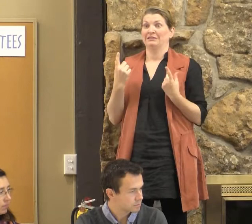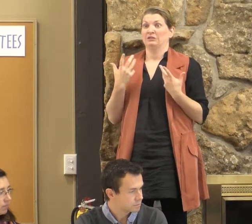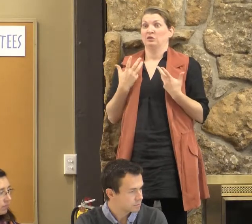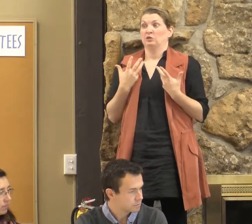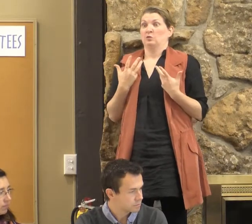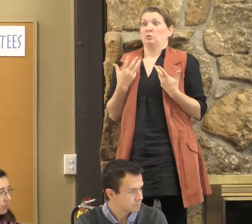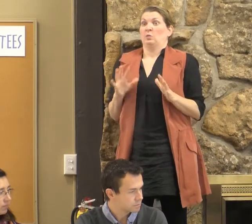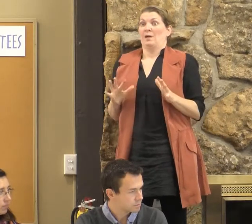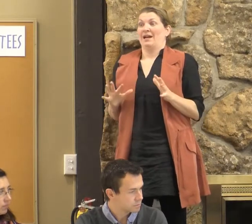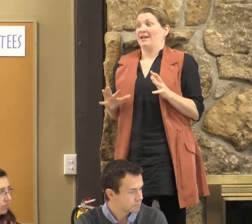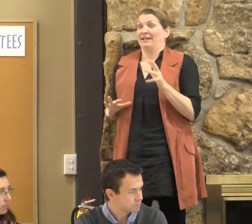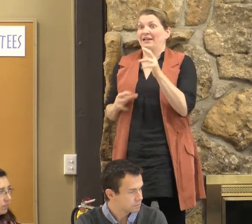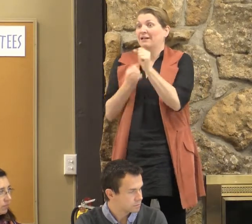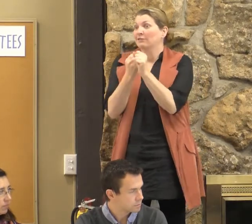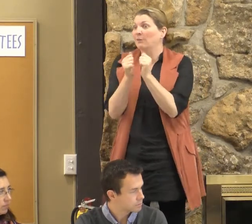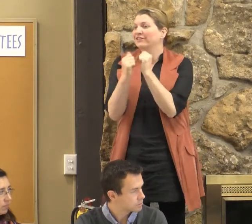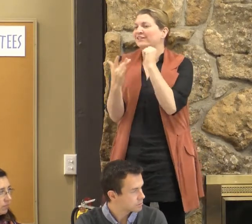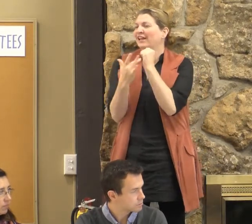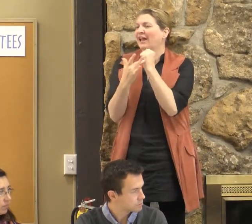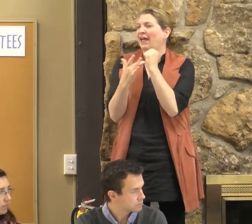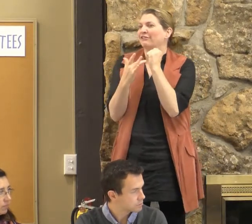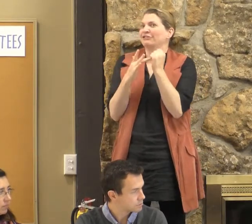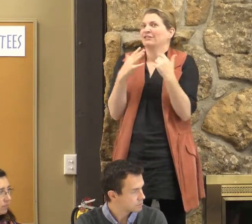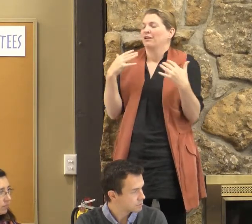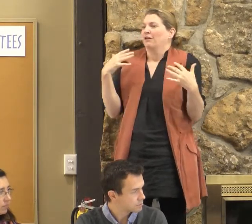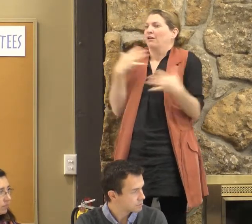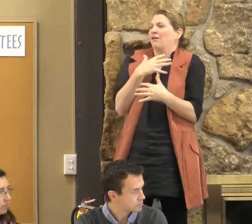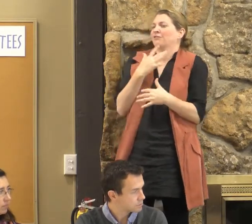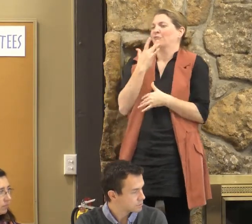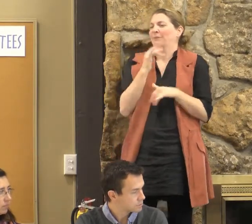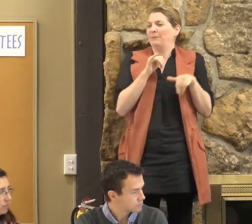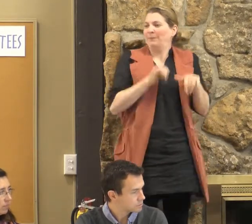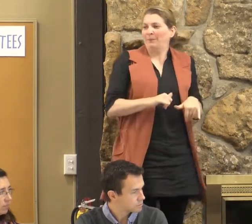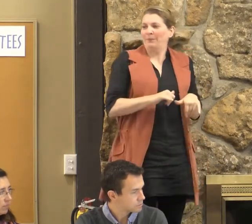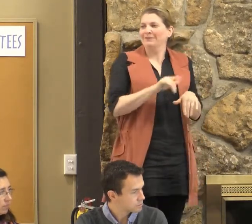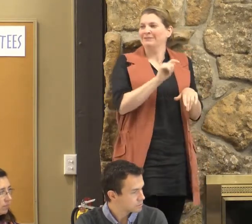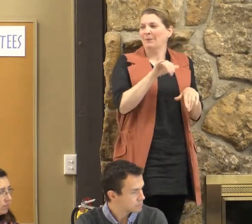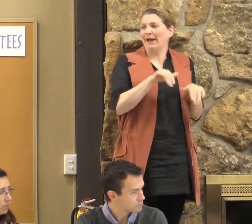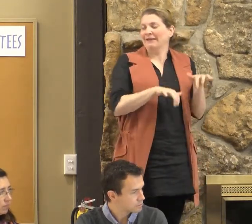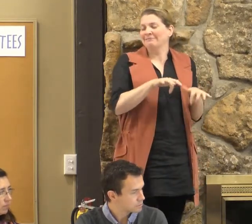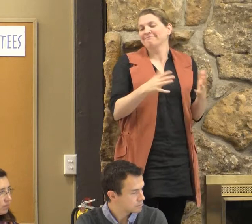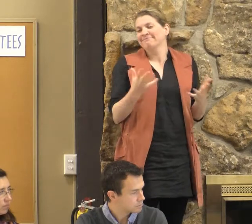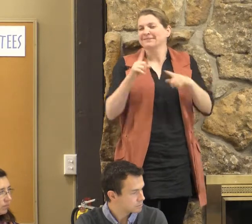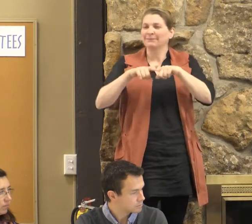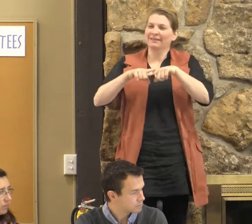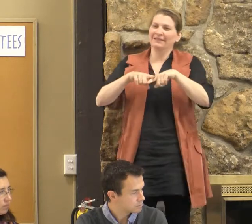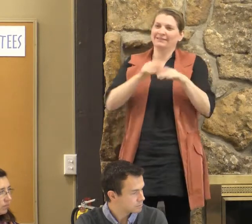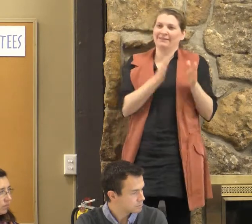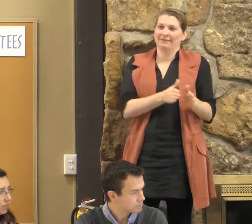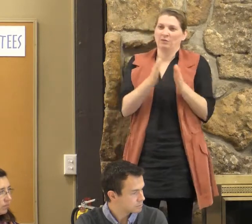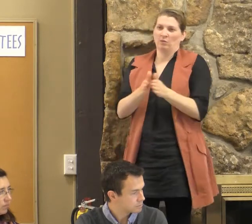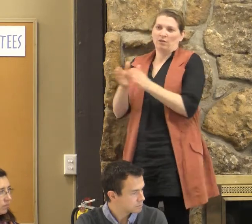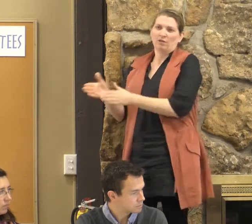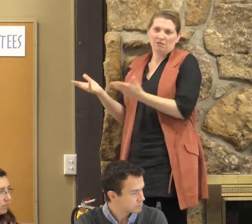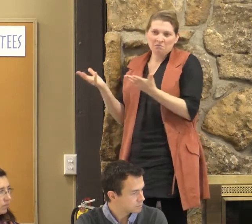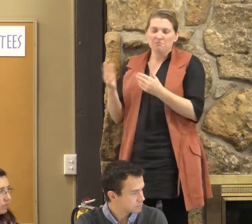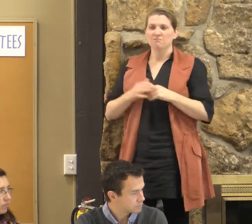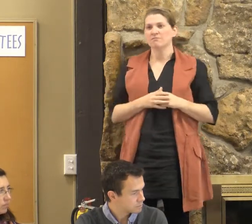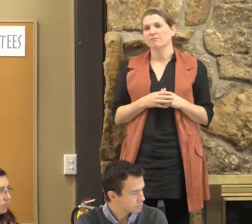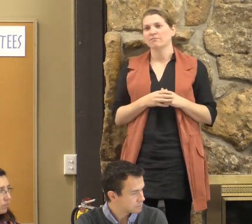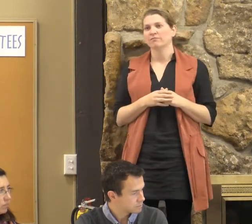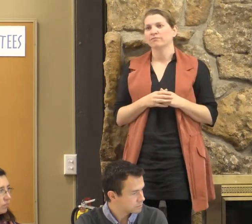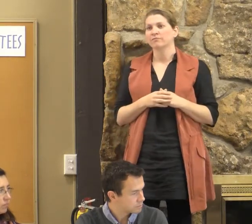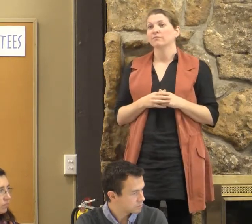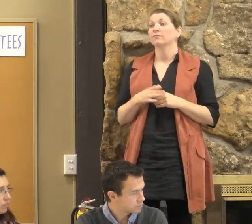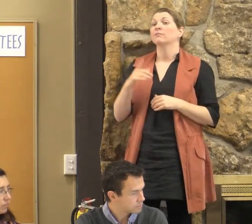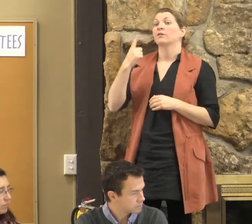let you know, they're gonna be talking through a sign language interpreter. But then also for the appointment itself, it's important to talk directly